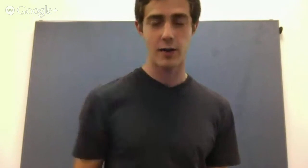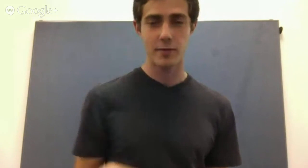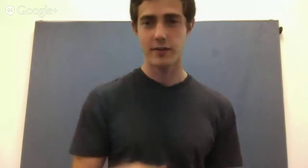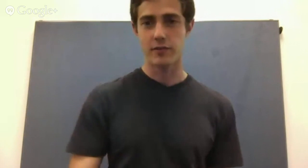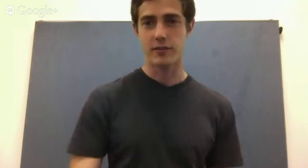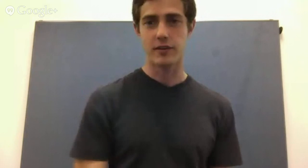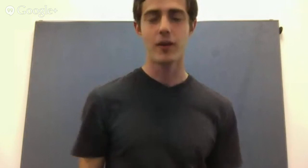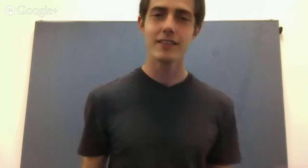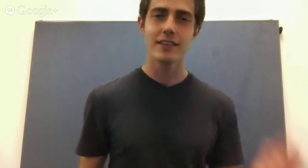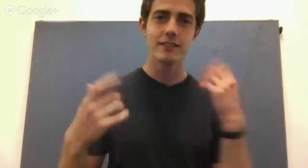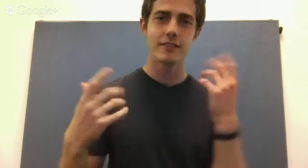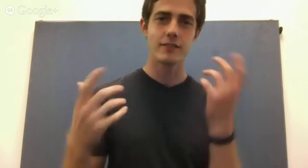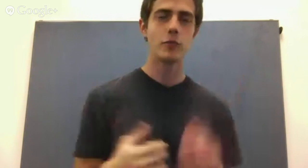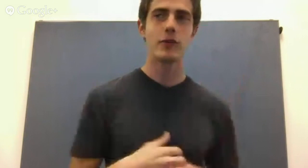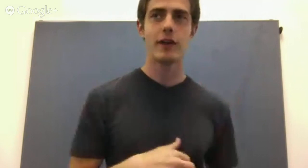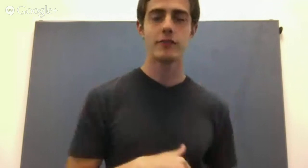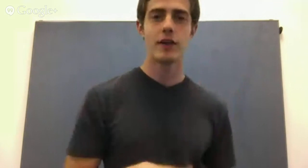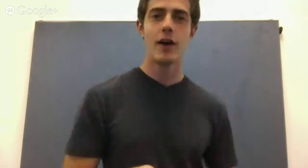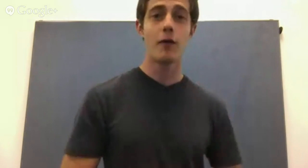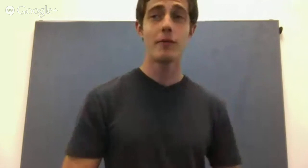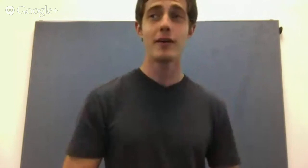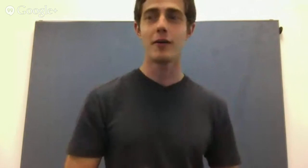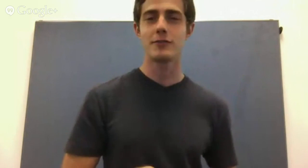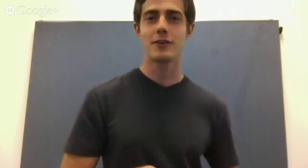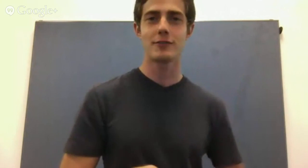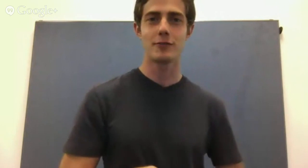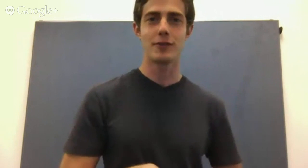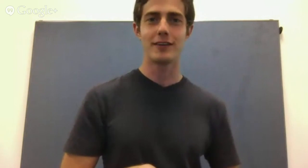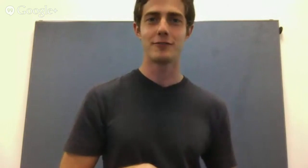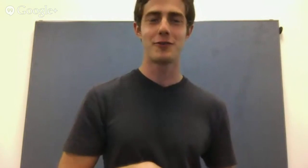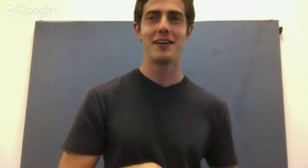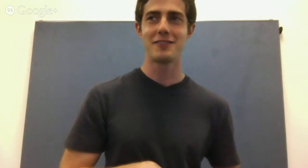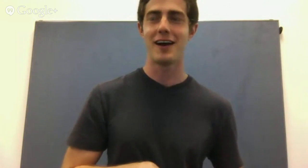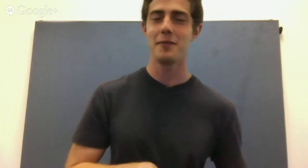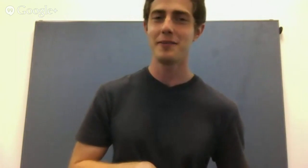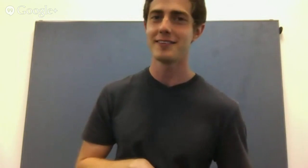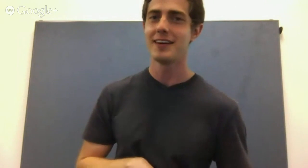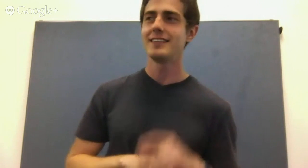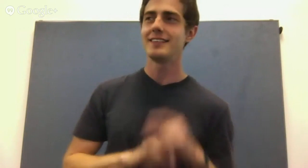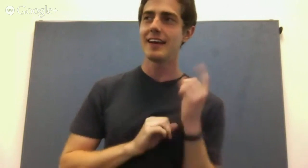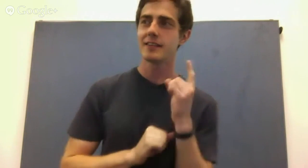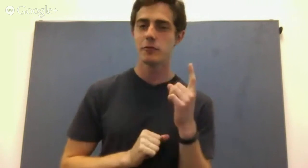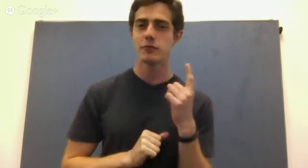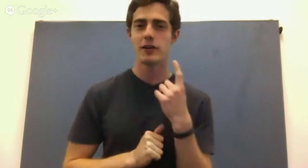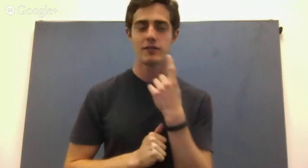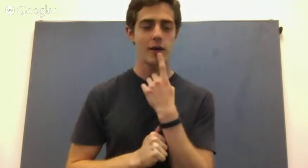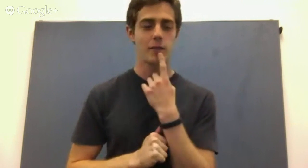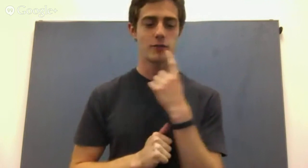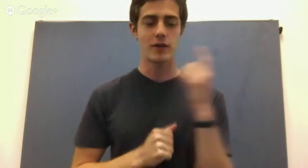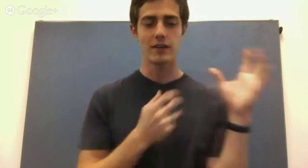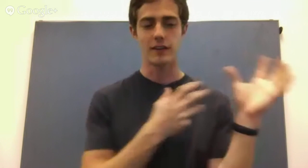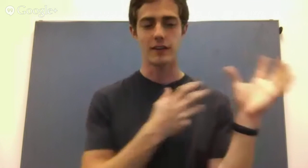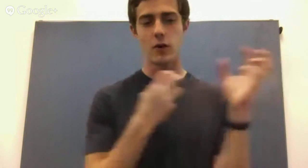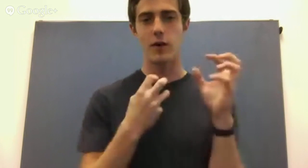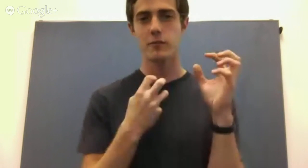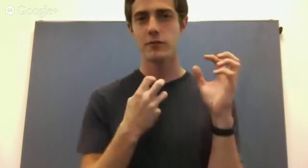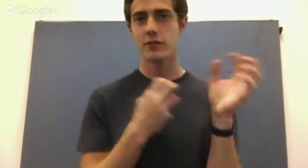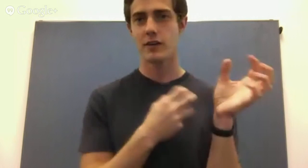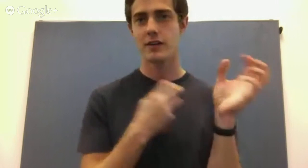Commons everything. Well, at least YouTube allows all my songs are licensed Creative Commons. Technically, with Creative Commons, you can't like co-opt an